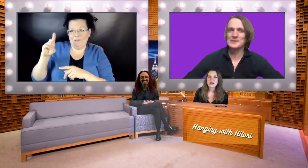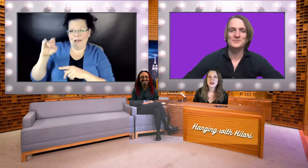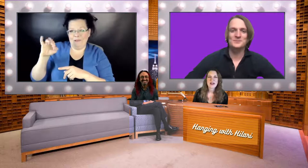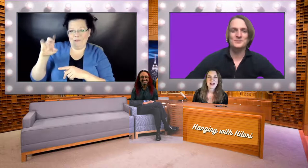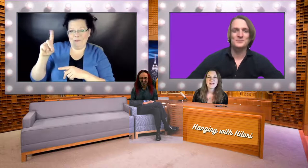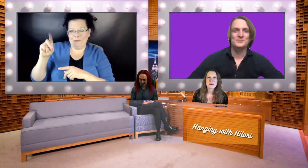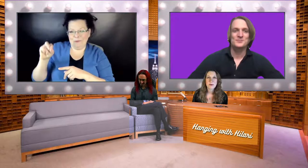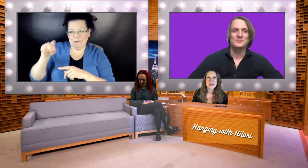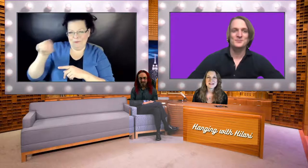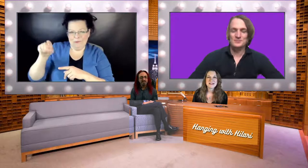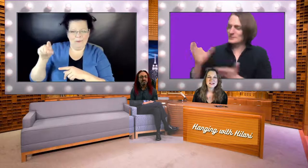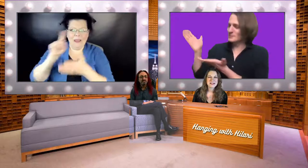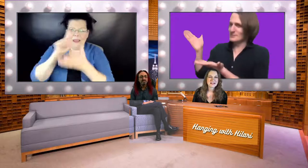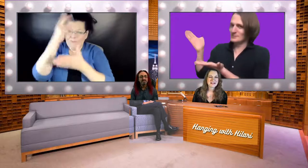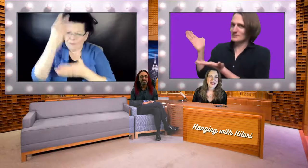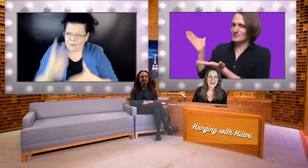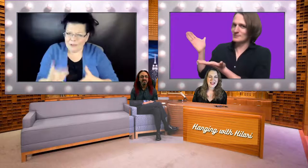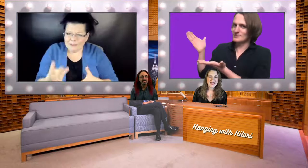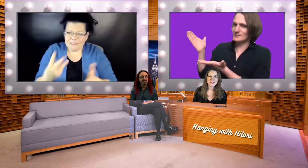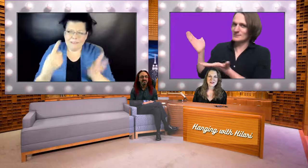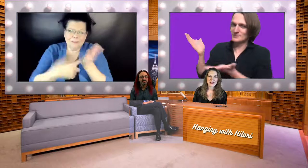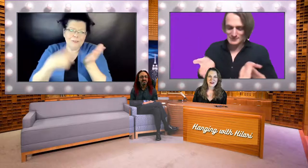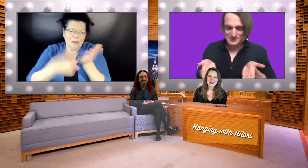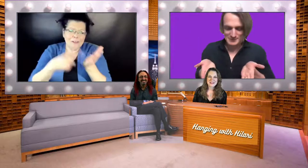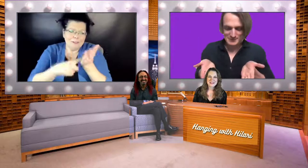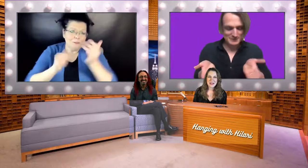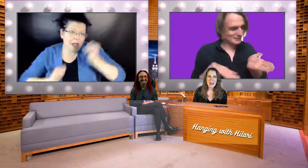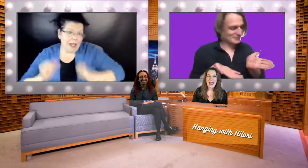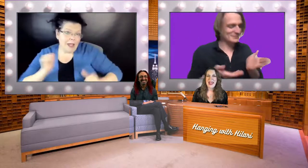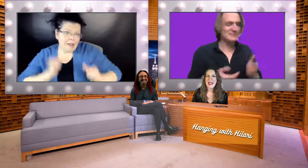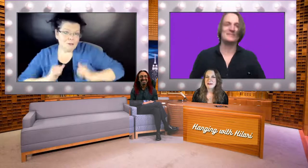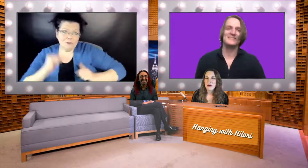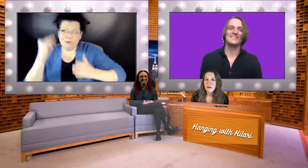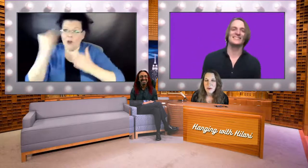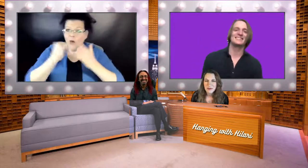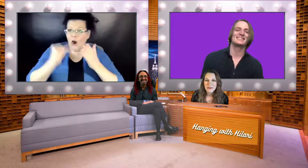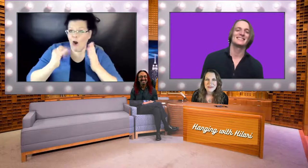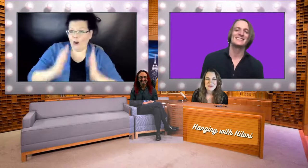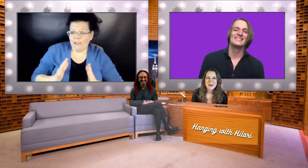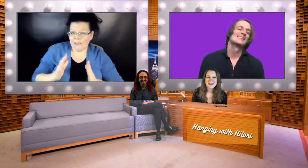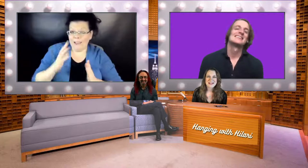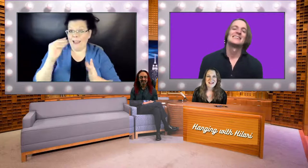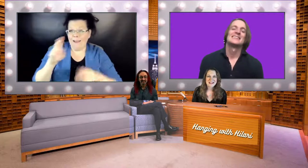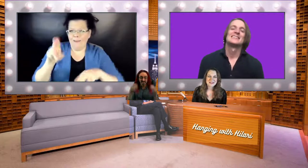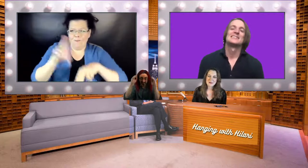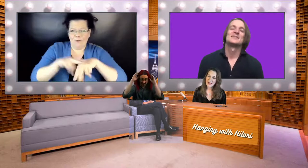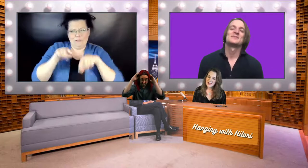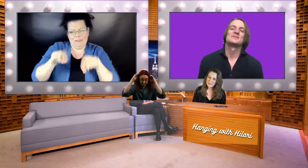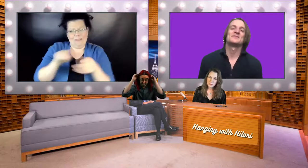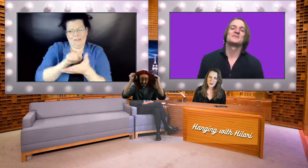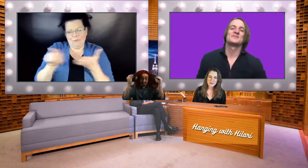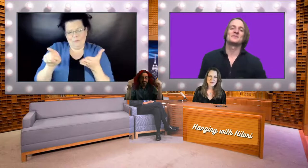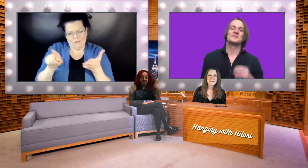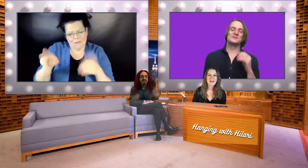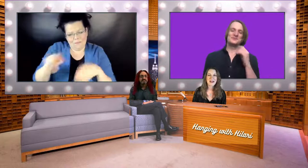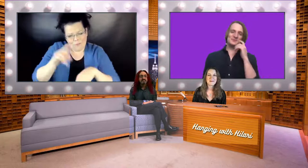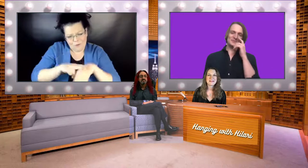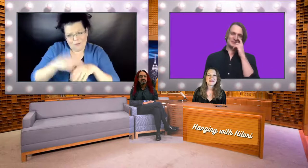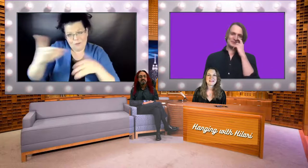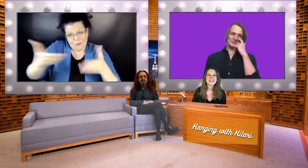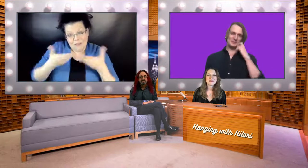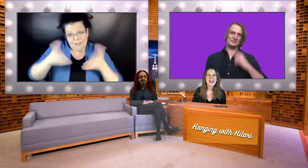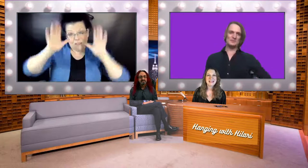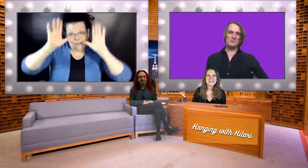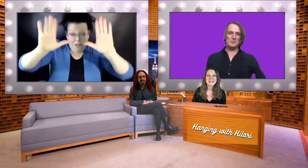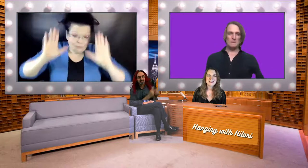We are here every Wednesday talking to actors and artists. And of course, this week's guest, you have to welcome the